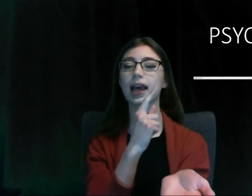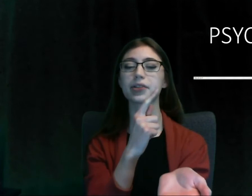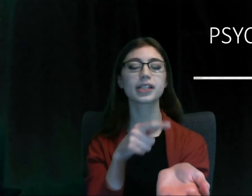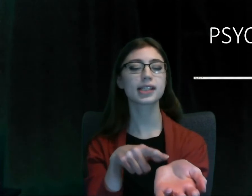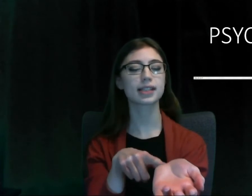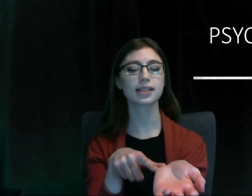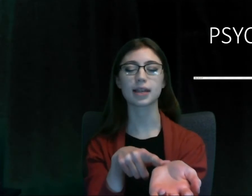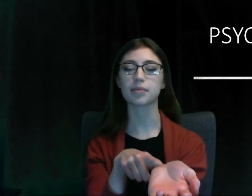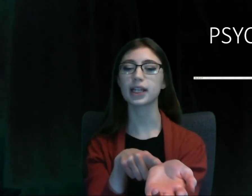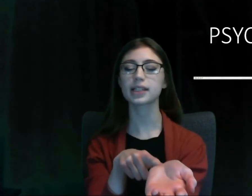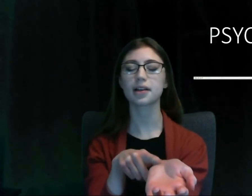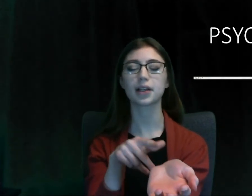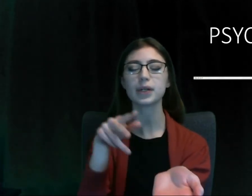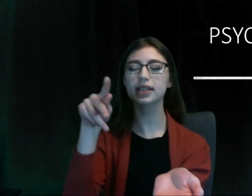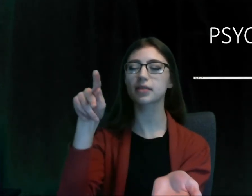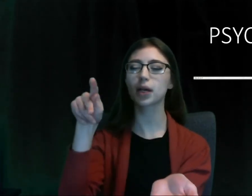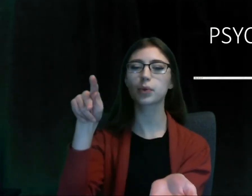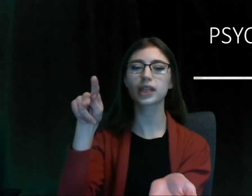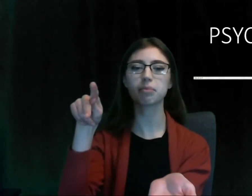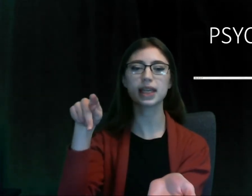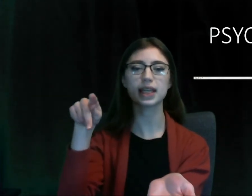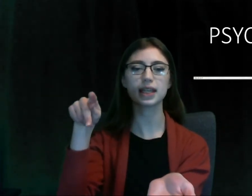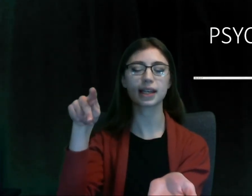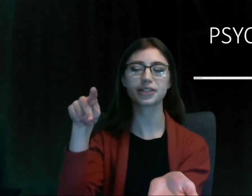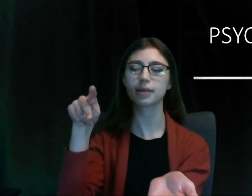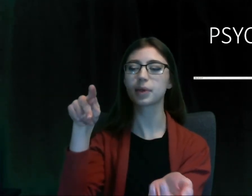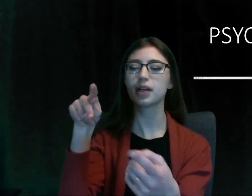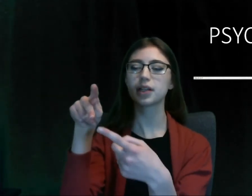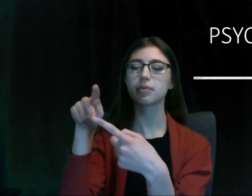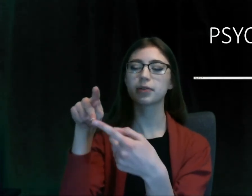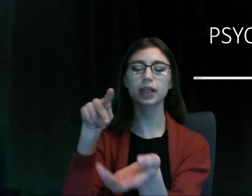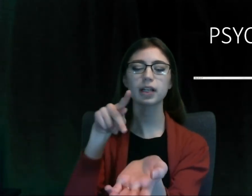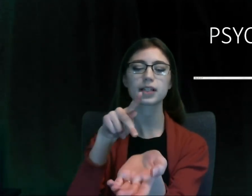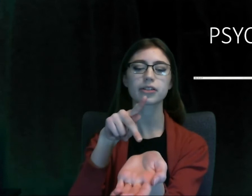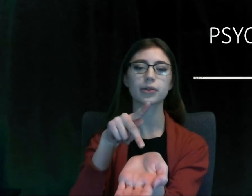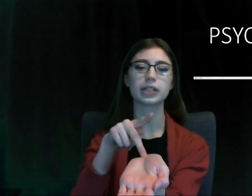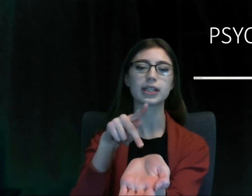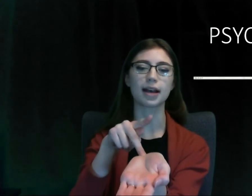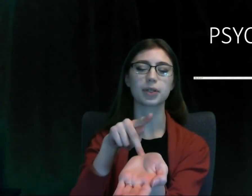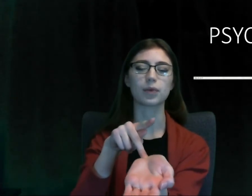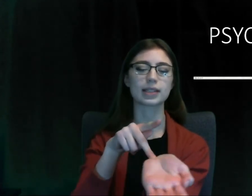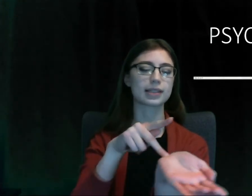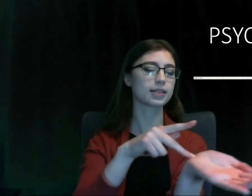psychiatrist is in the same place on your wrist, but with a P hand shape. Your middle finger is just going to tap your wrist